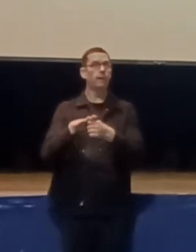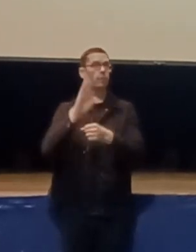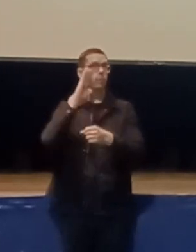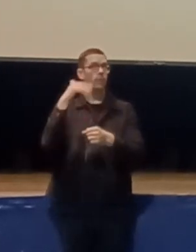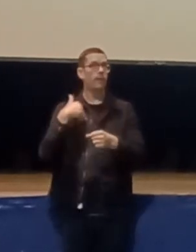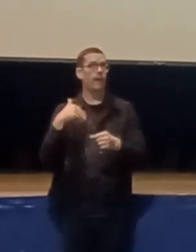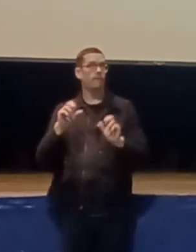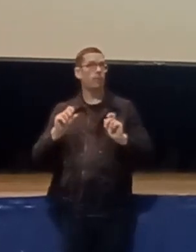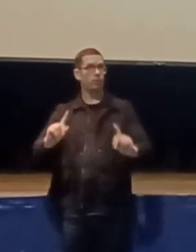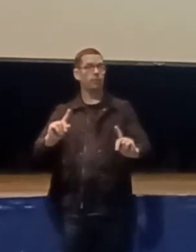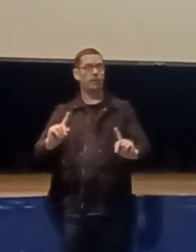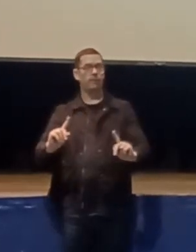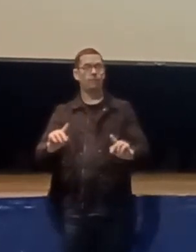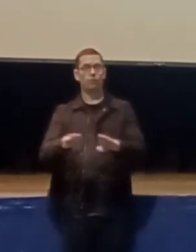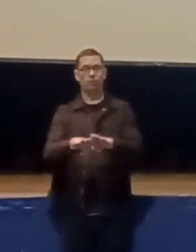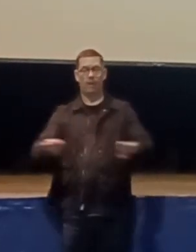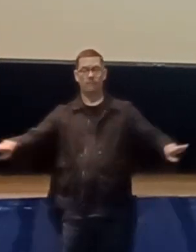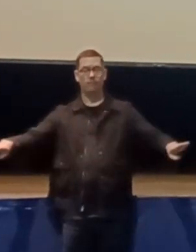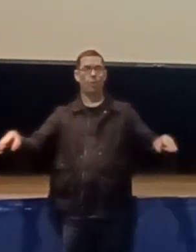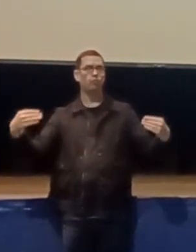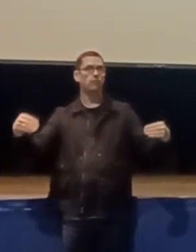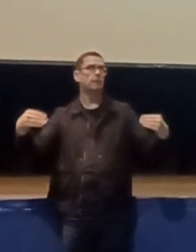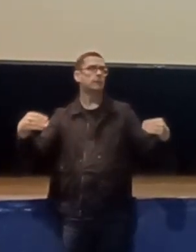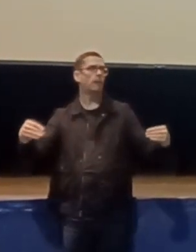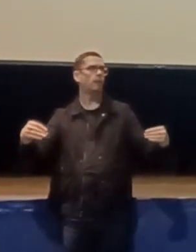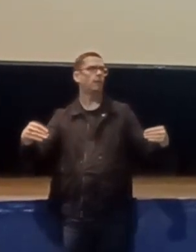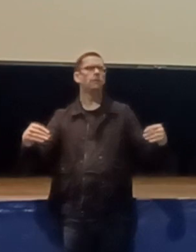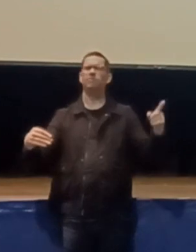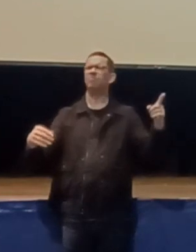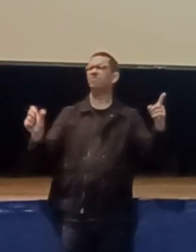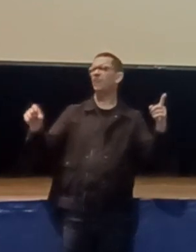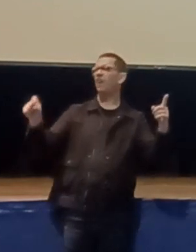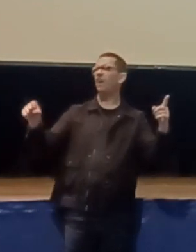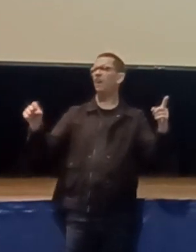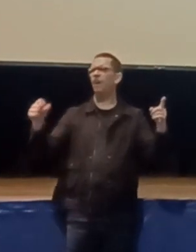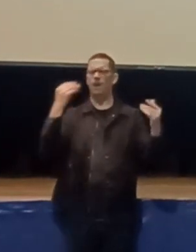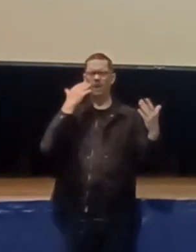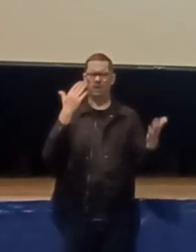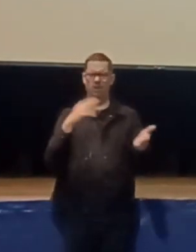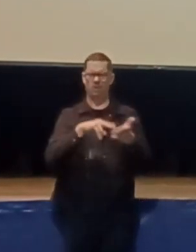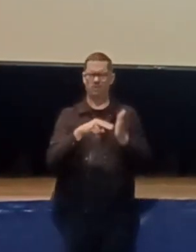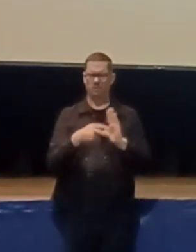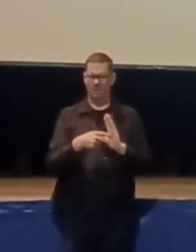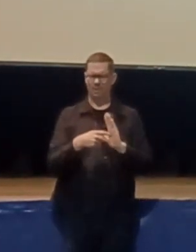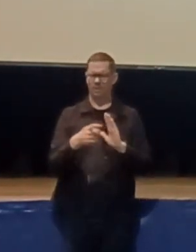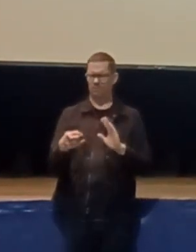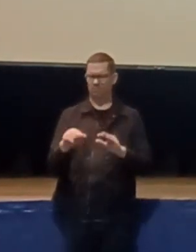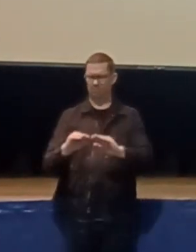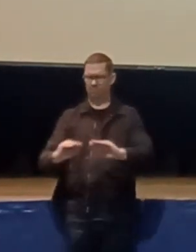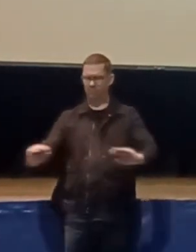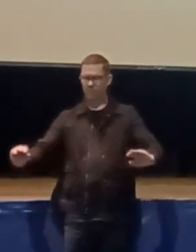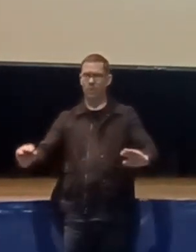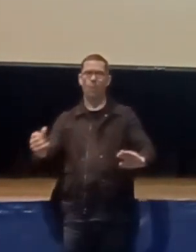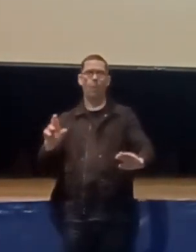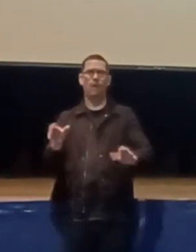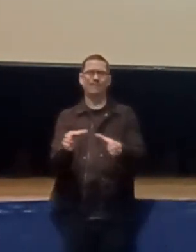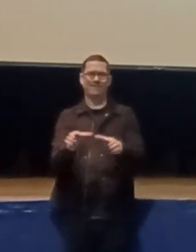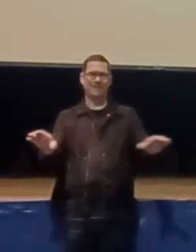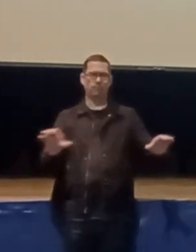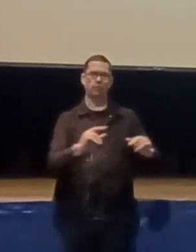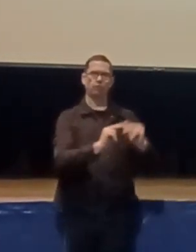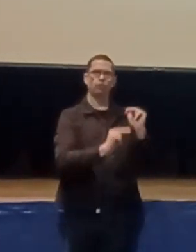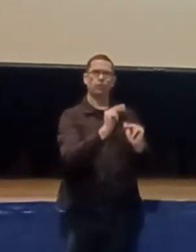opportunity for ground floor retail? Right, I wasn't sure when you walked through it if you said that or if you mentioned a separate retail structure,